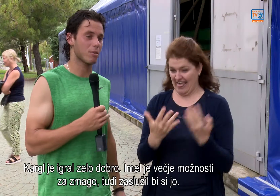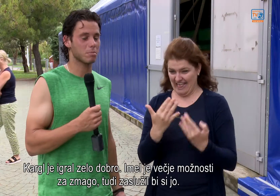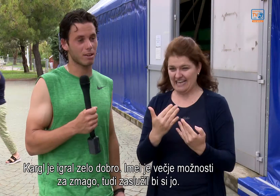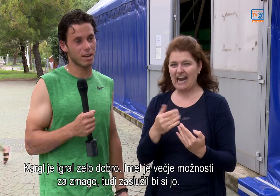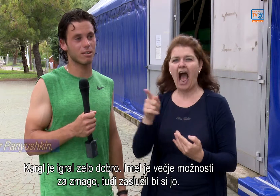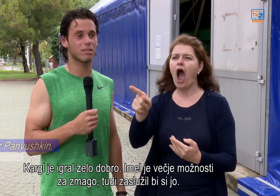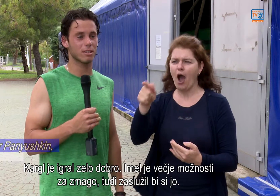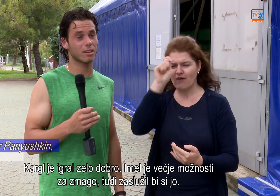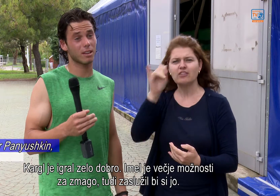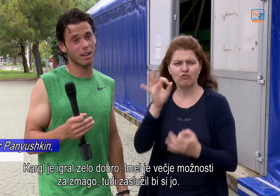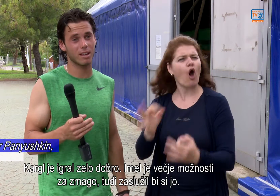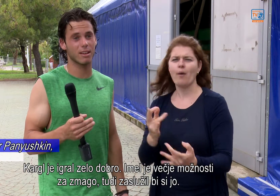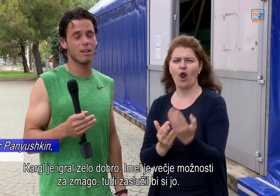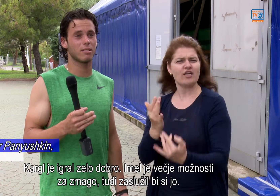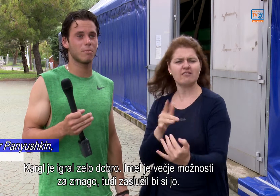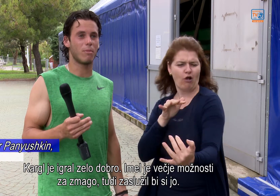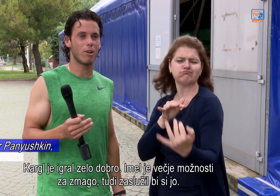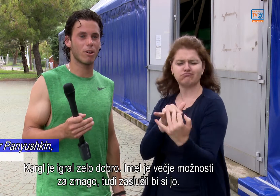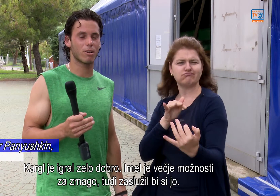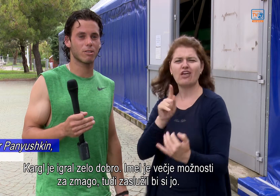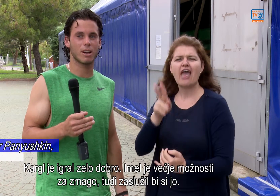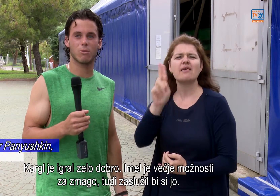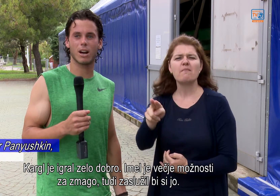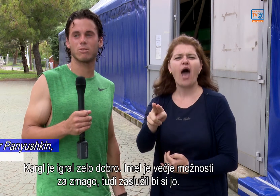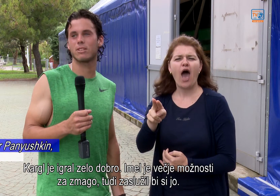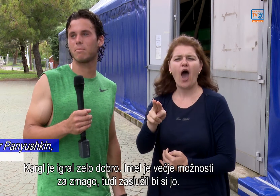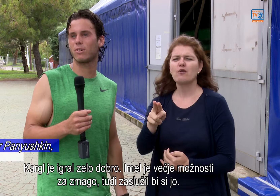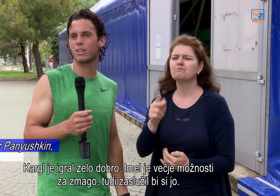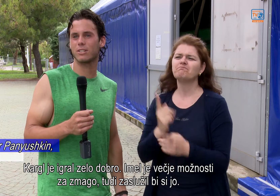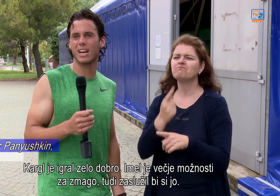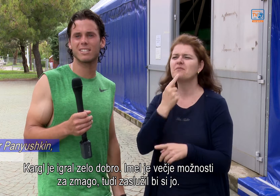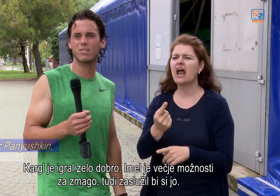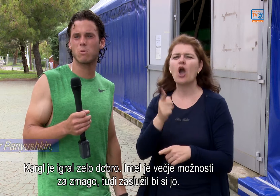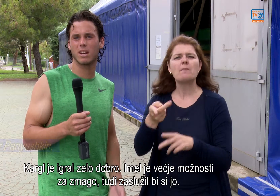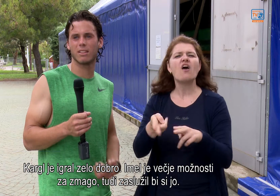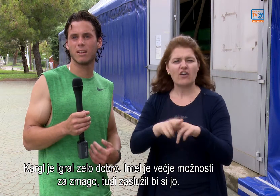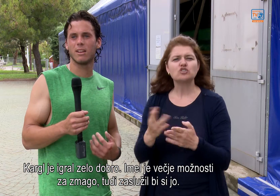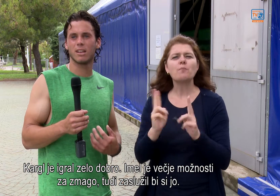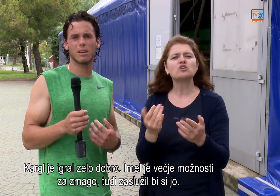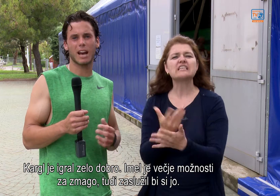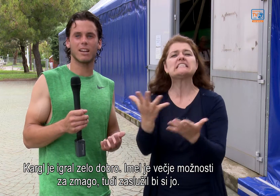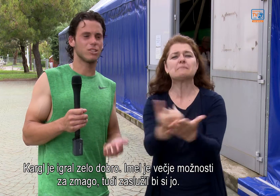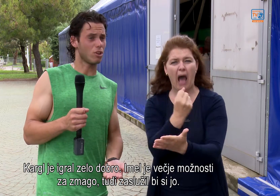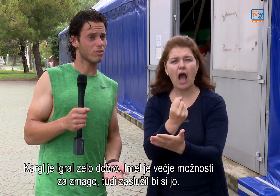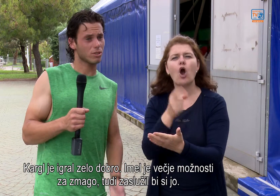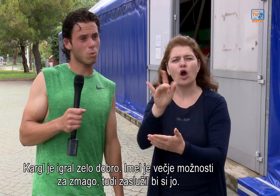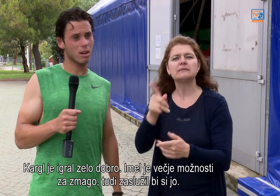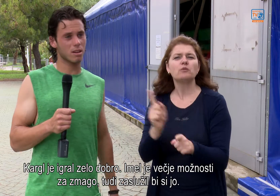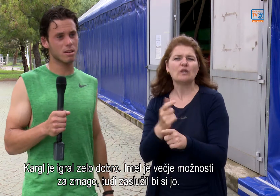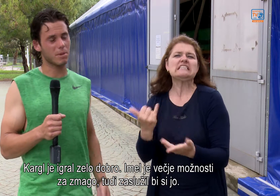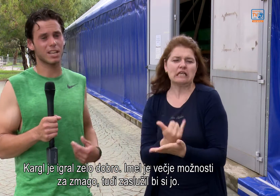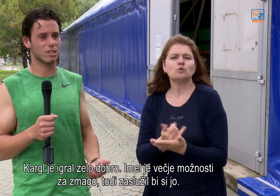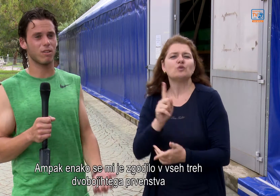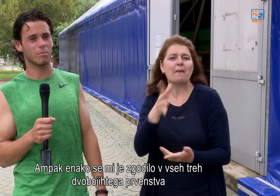The guy was playing really good. He had more, more chances to win, and he kind of deserved to